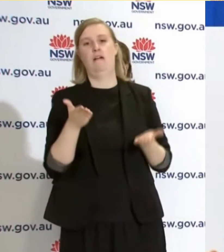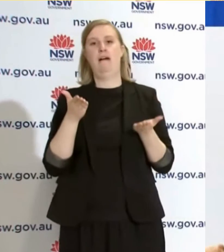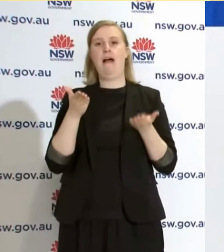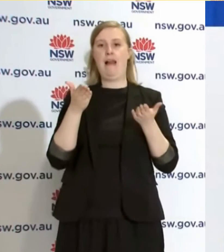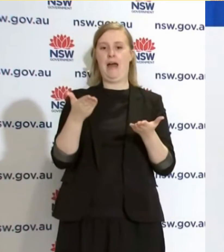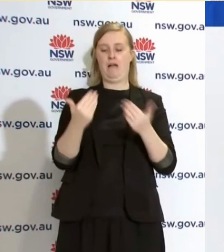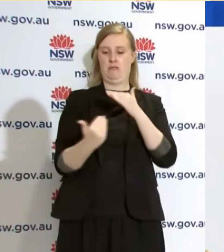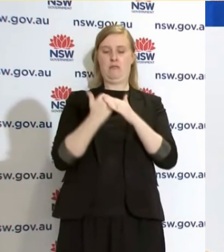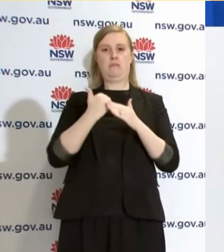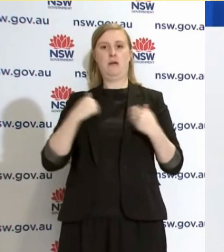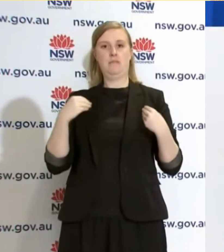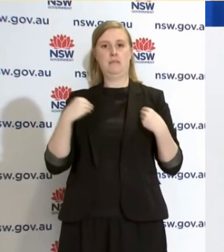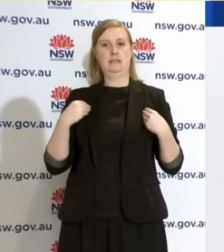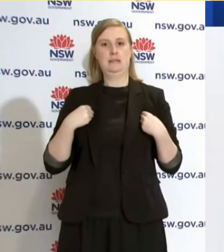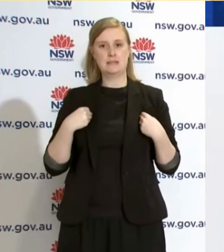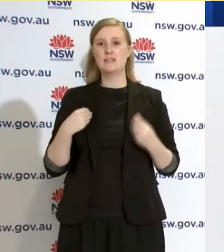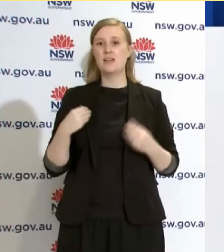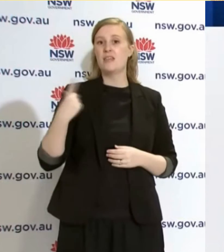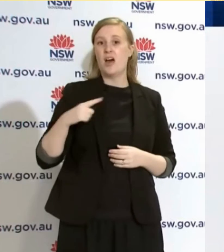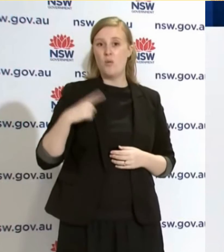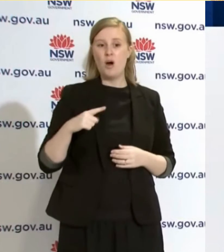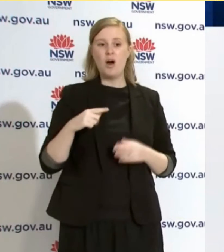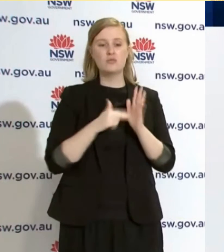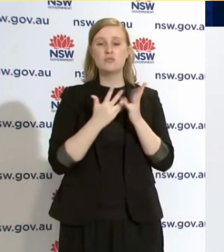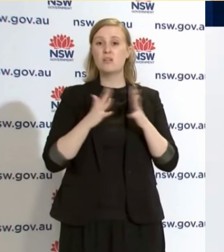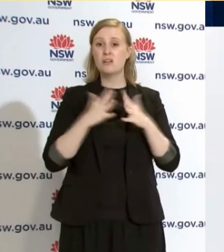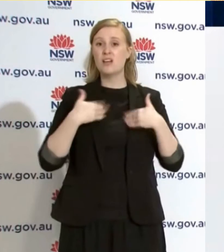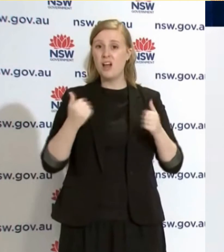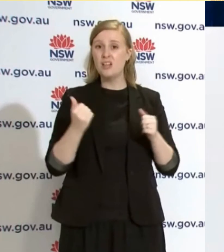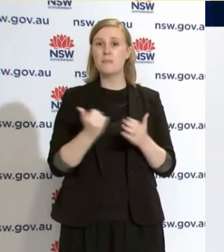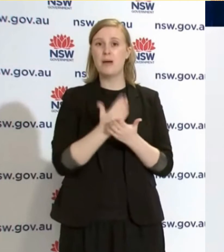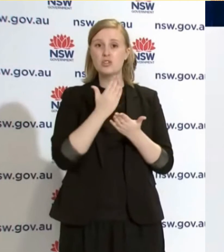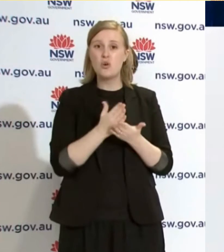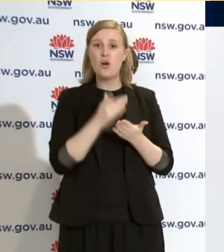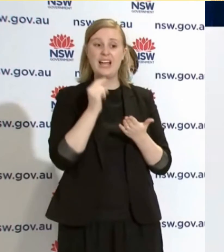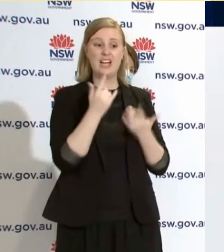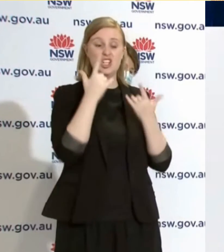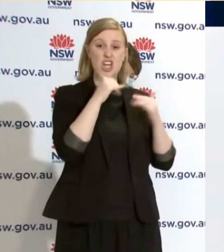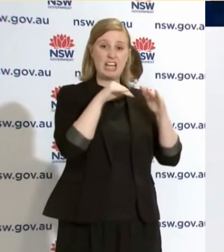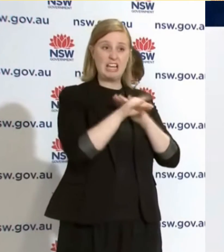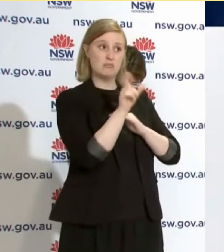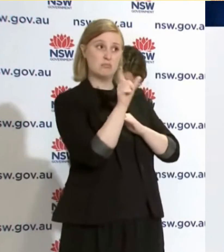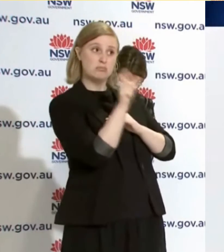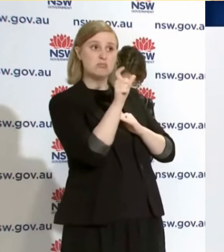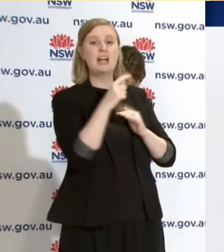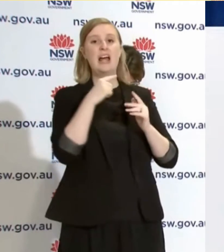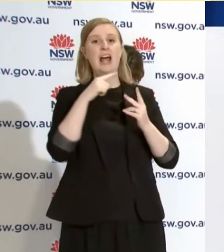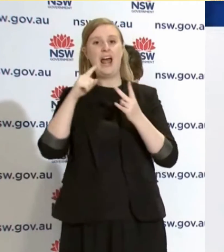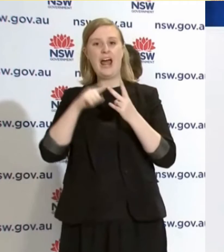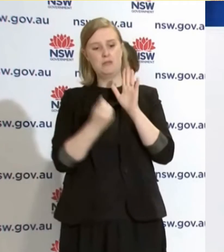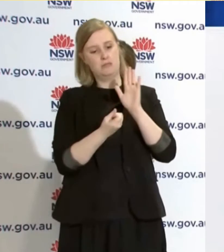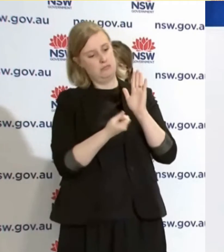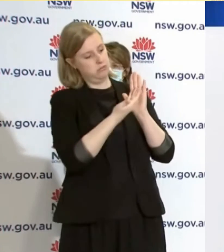us to check in and show our vaccination status all in the one go. So my message to everybody is, if you want to get back to normal, please